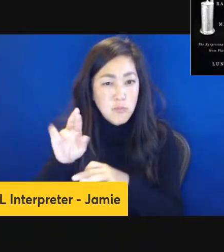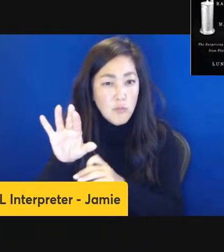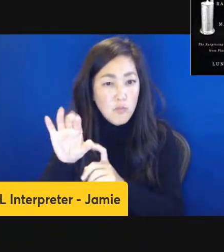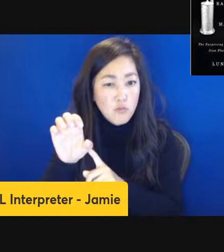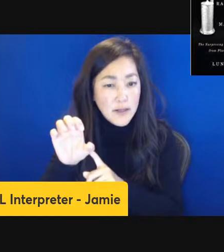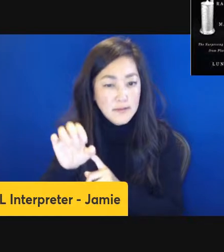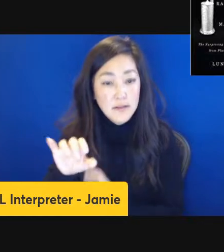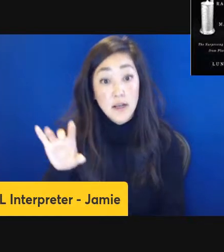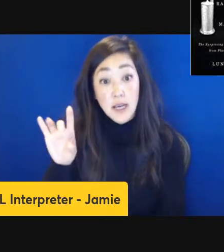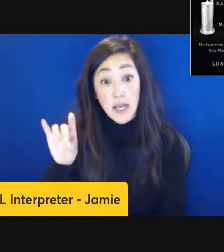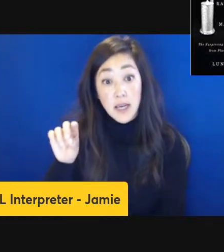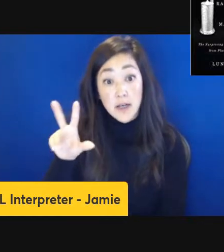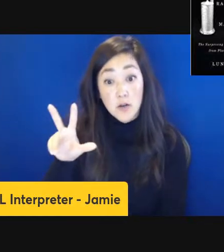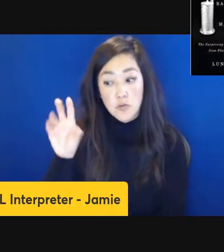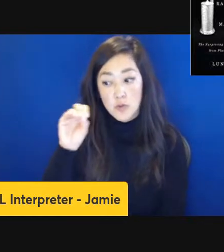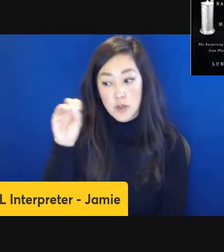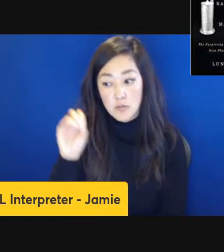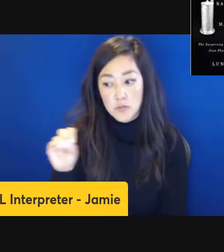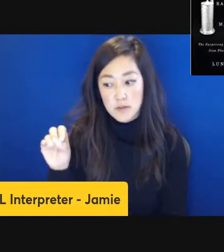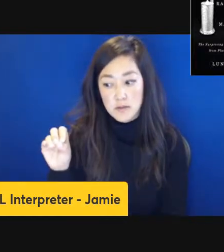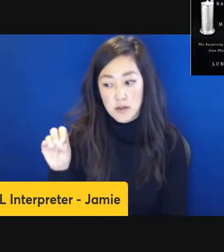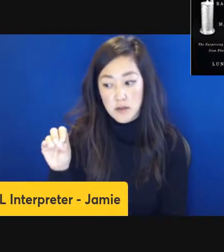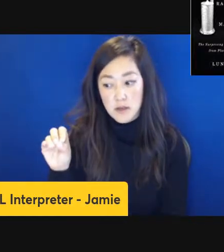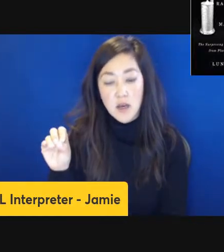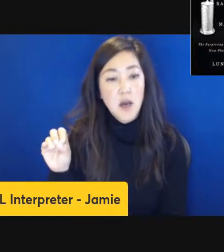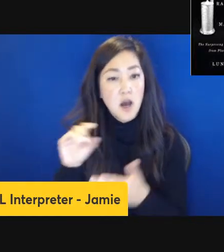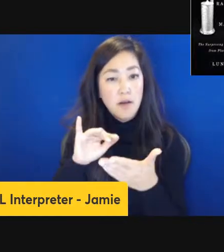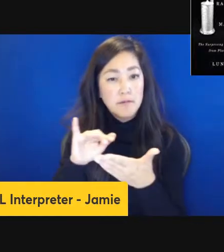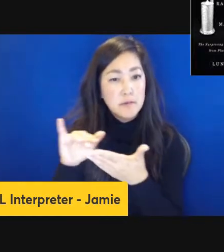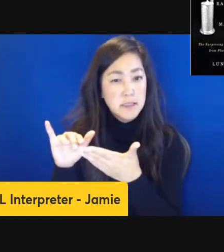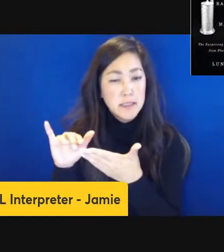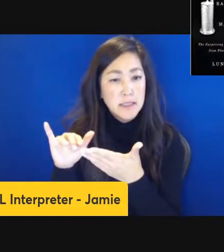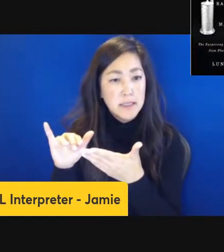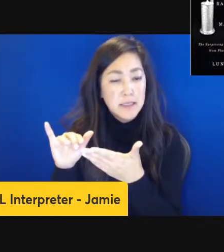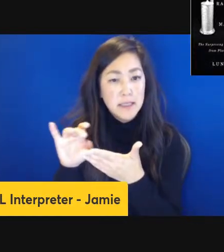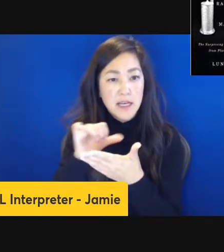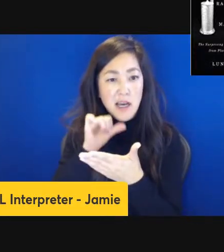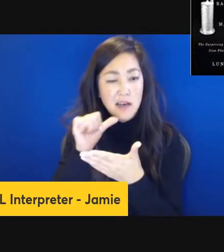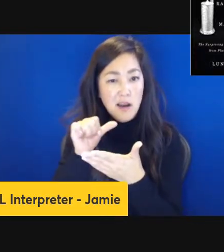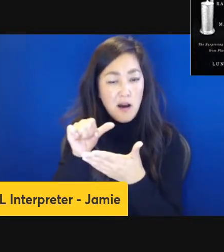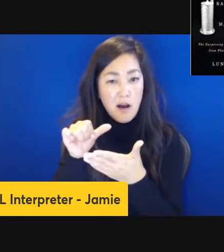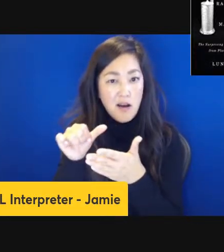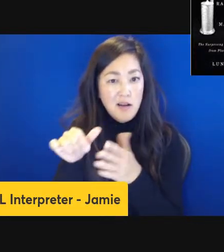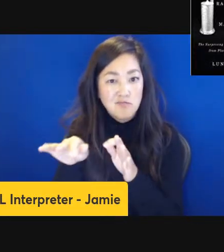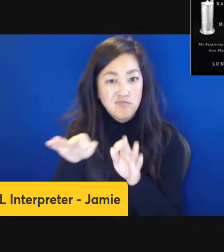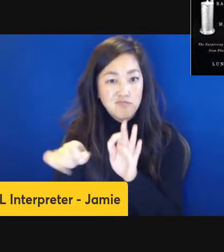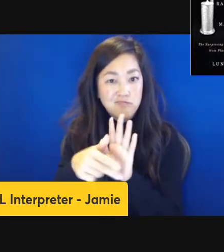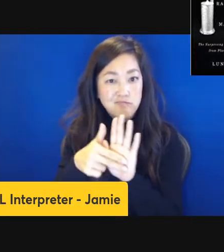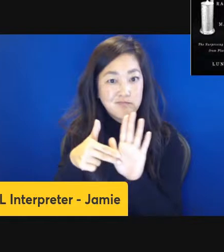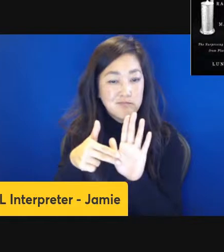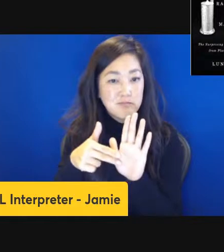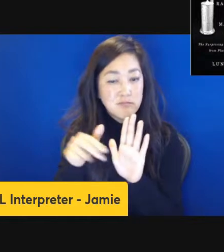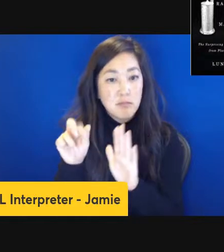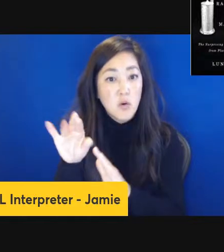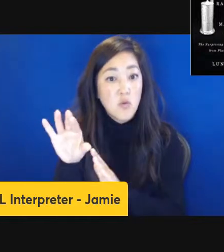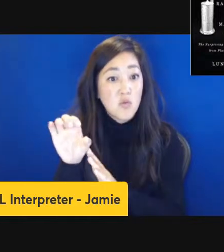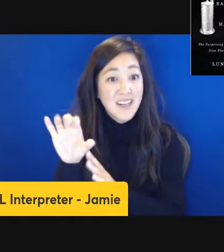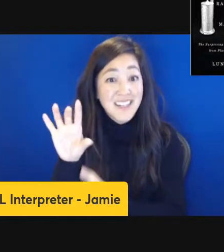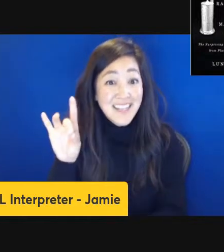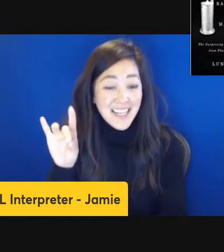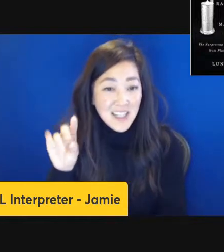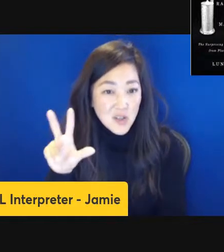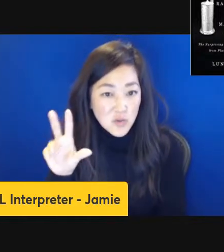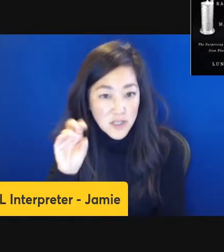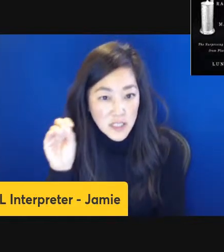83% of the studies did not define race in their methodology.